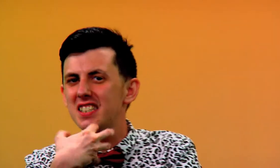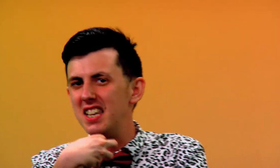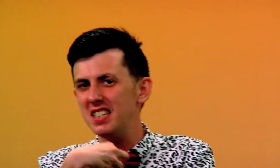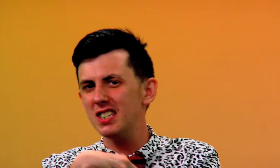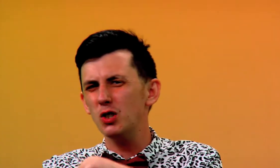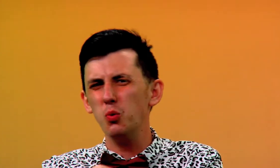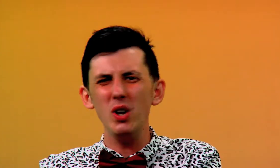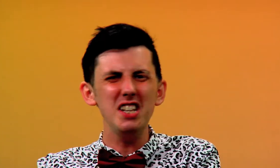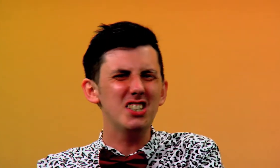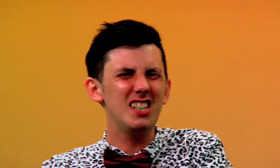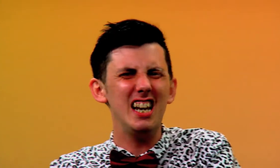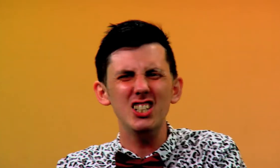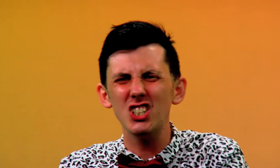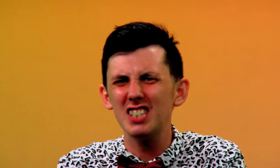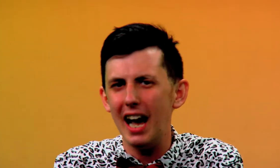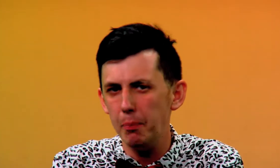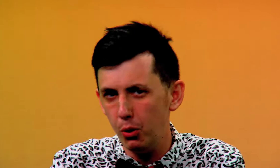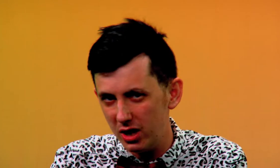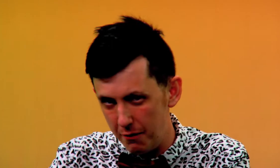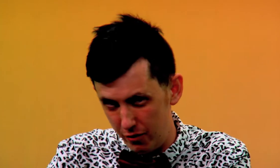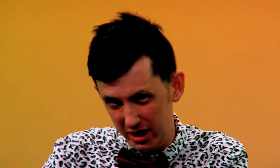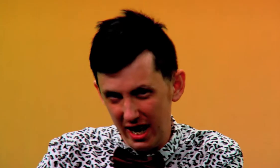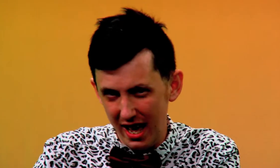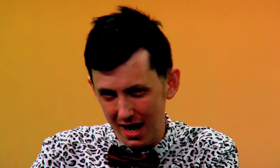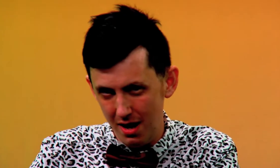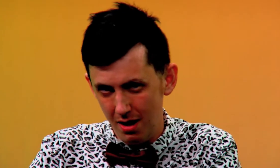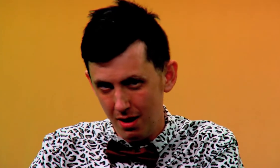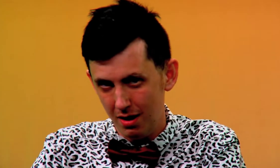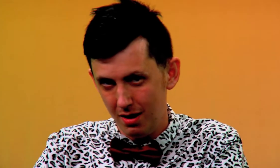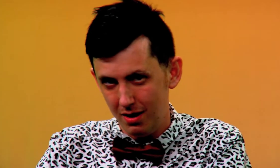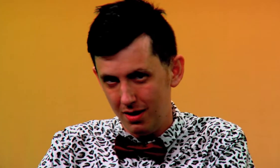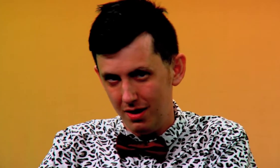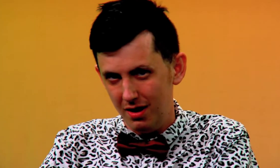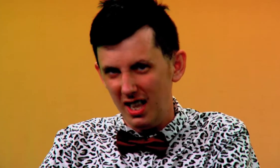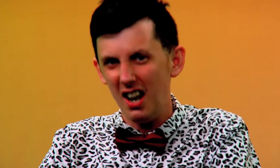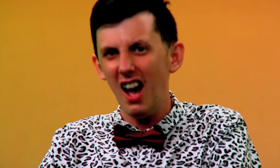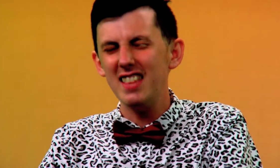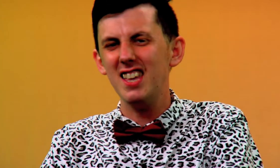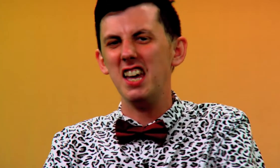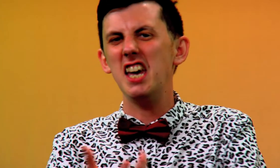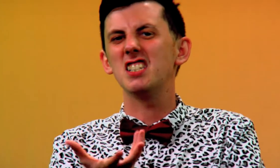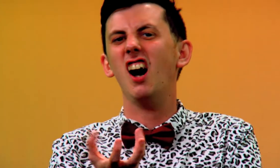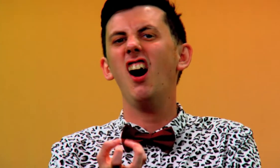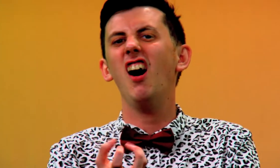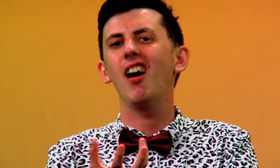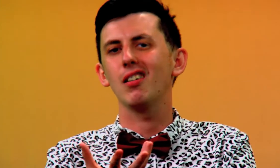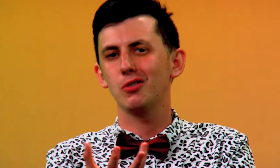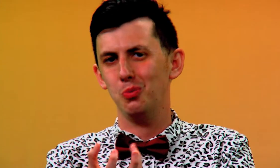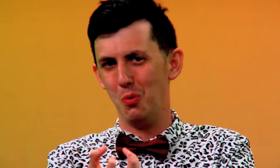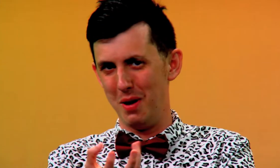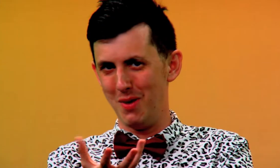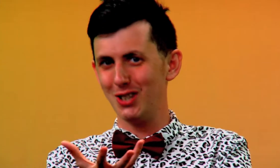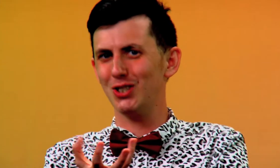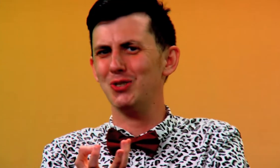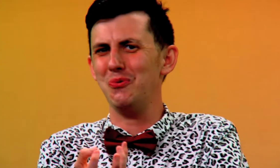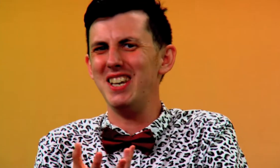these sweet, delicious apples every day, then I think his heart will be much sweeter